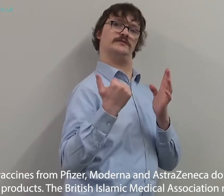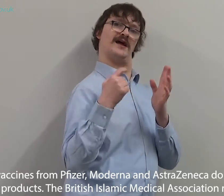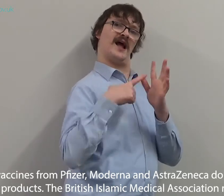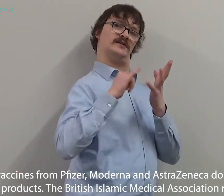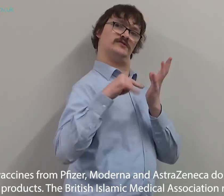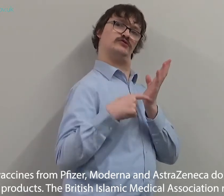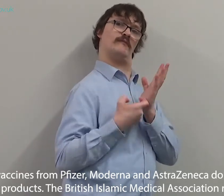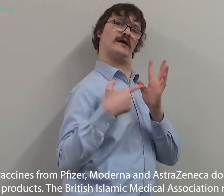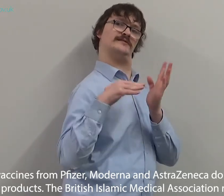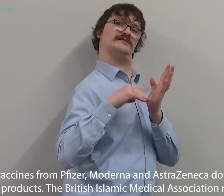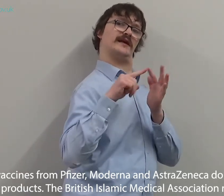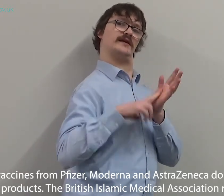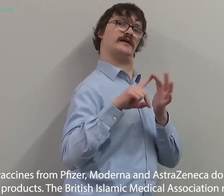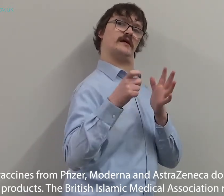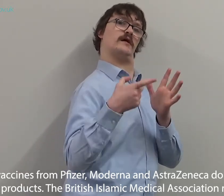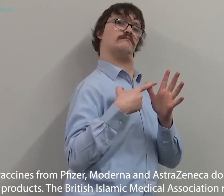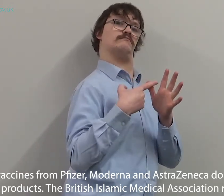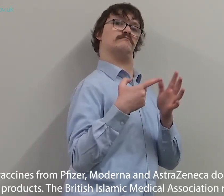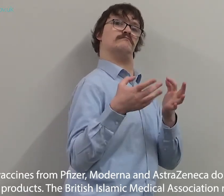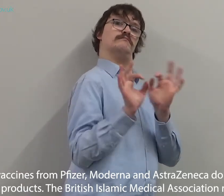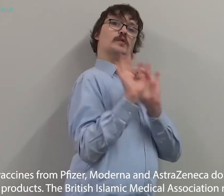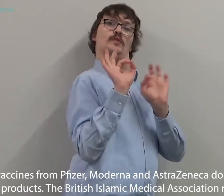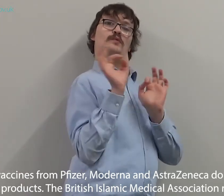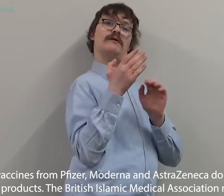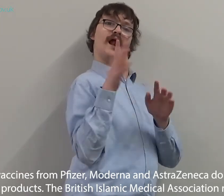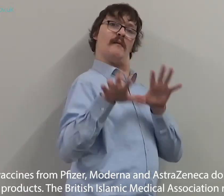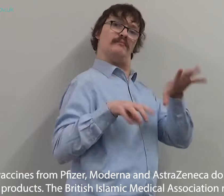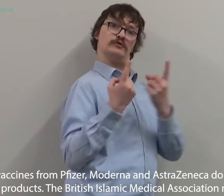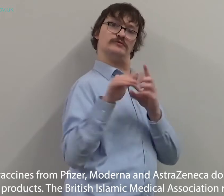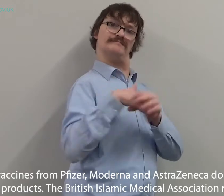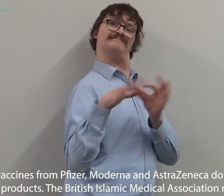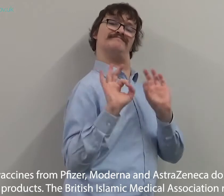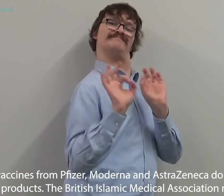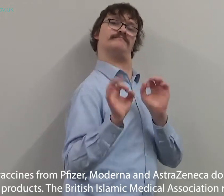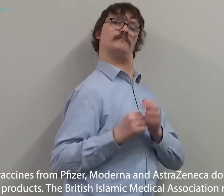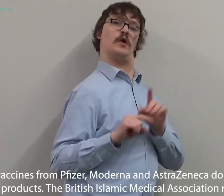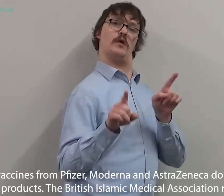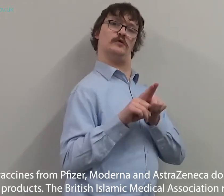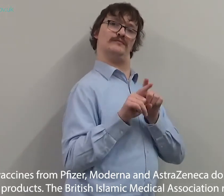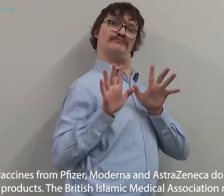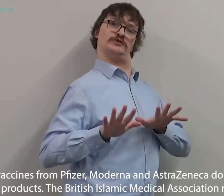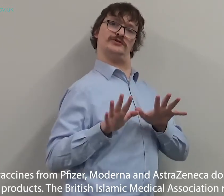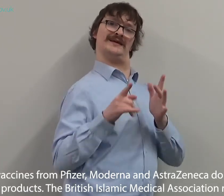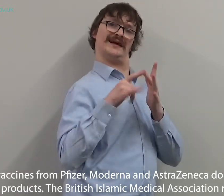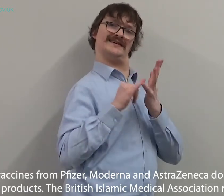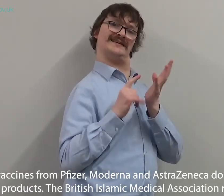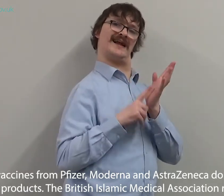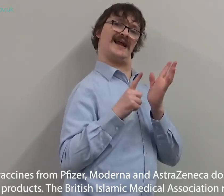do not contain any animal products. The British Islamic Medical Association